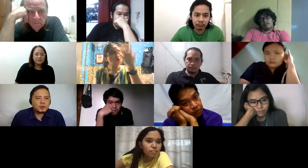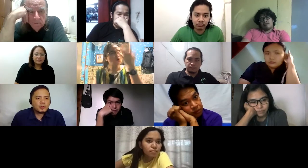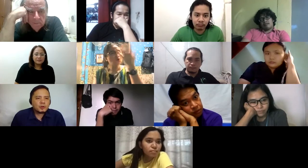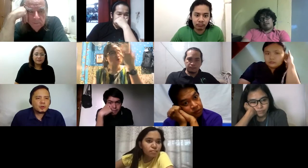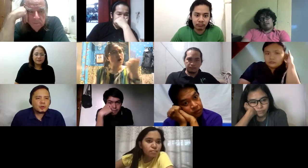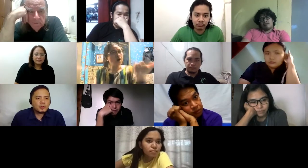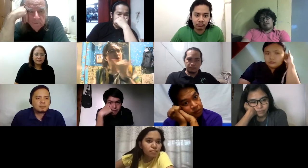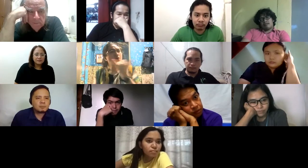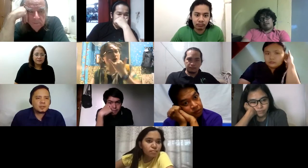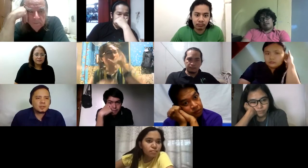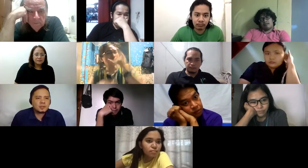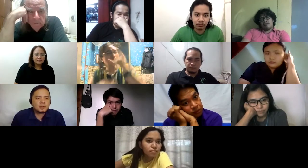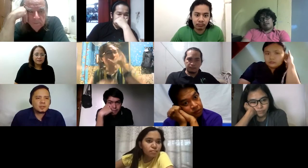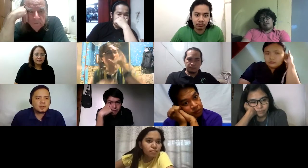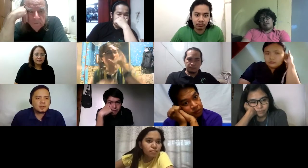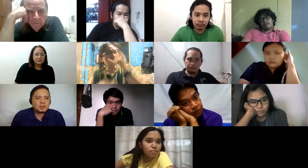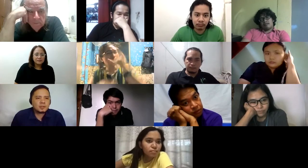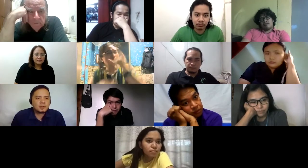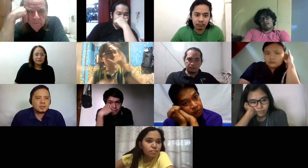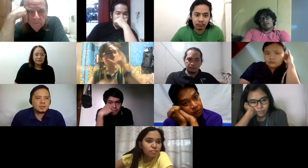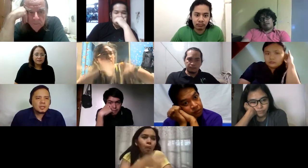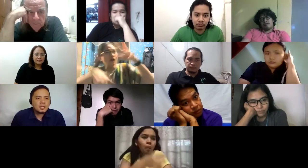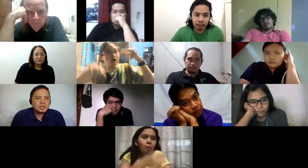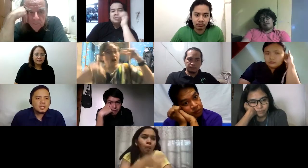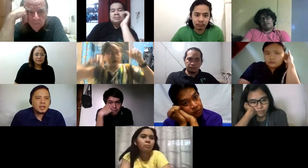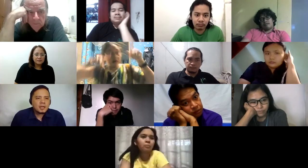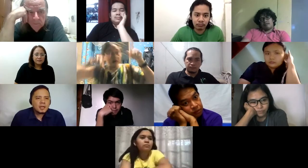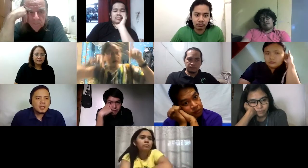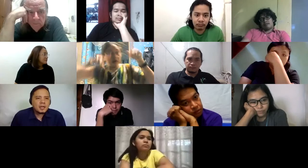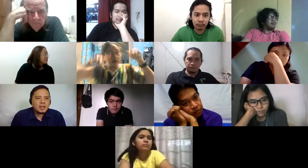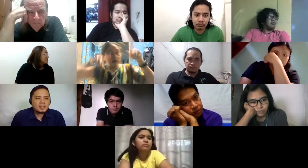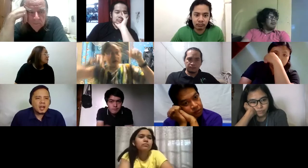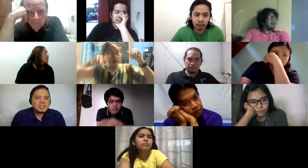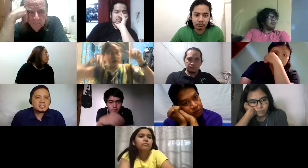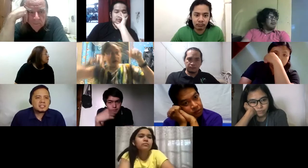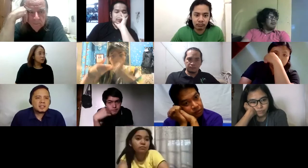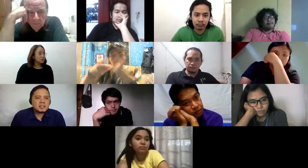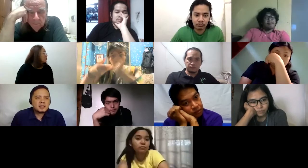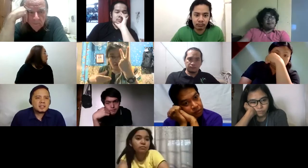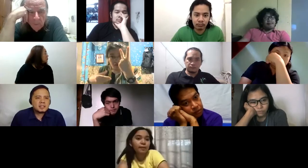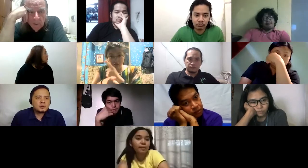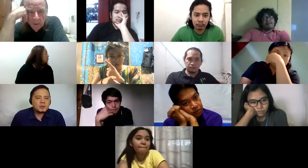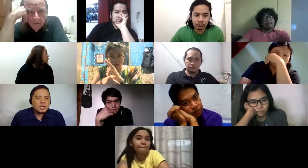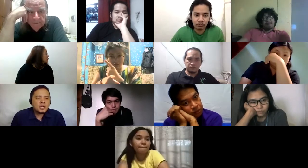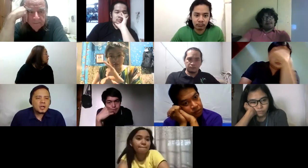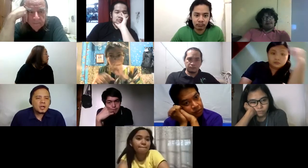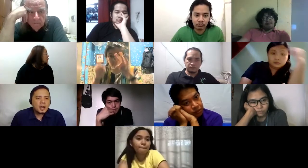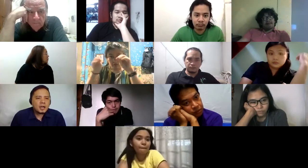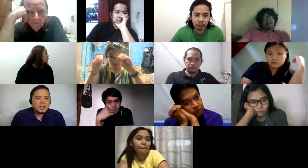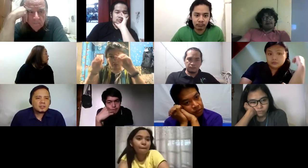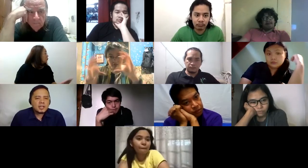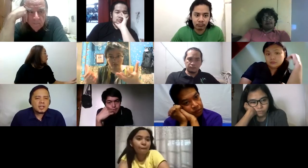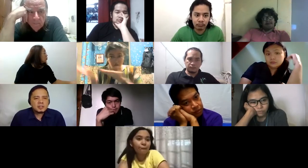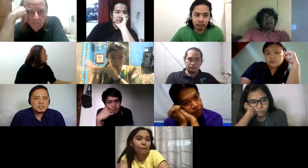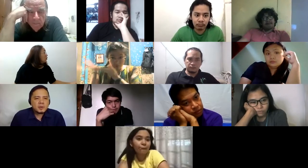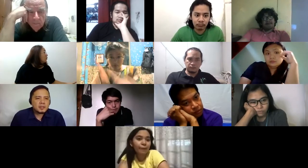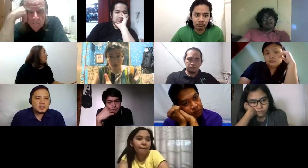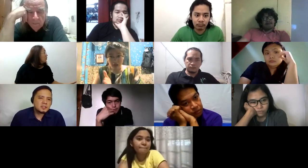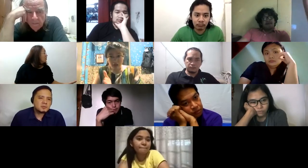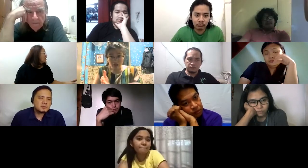people. And I just can see that people are going to say, oh, how come you signed it this way? This is wrong,